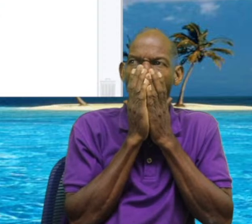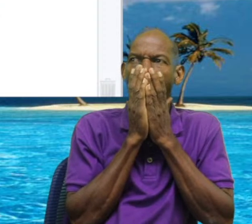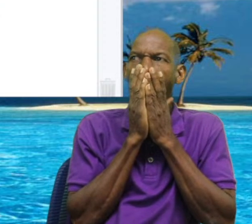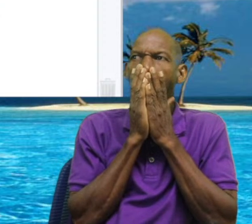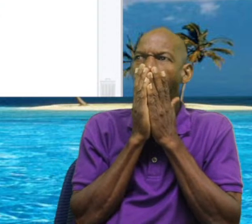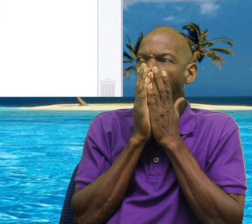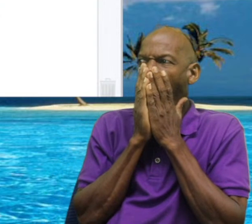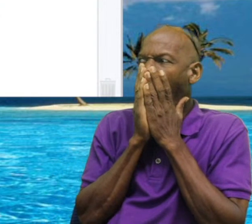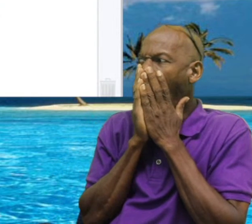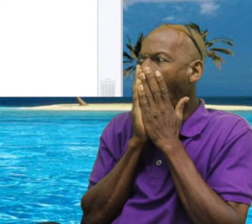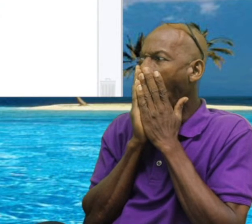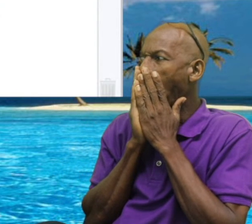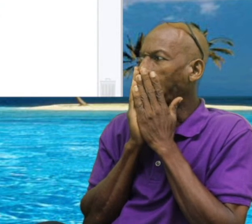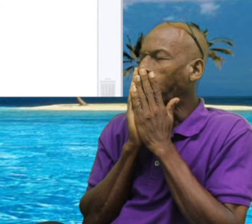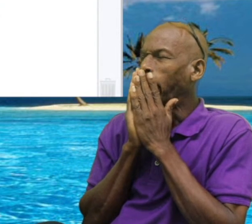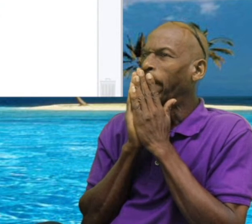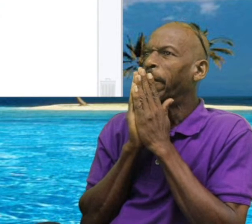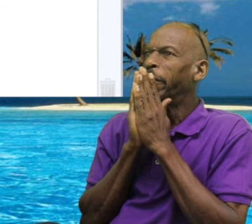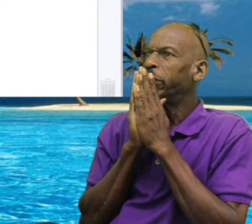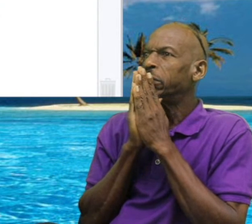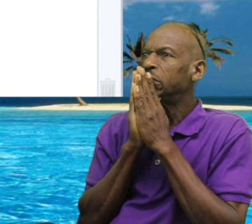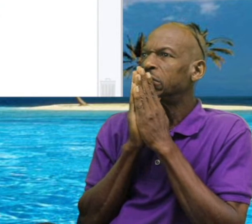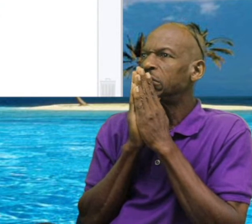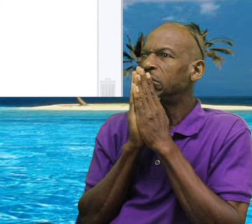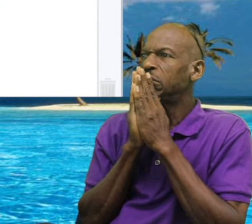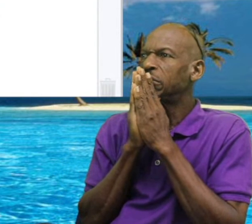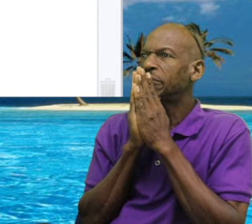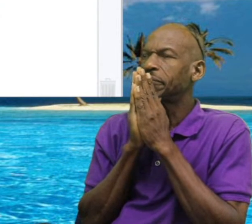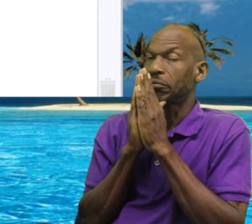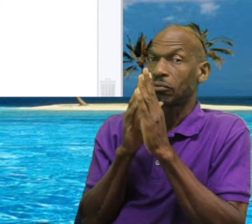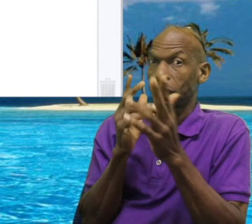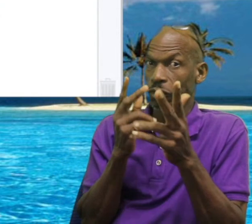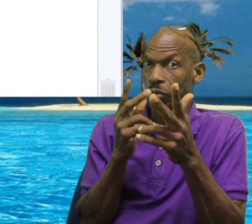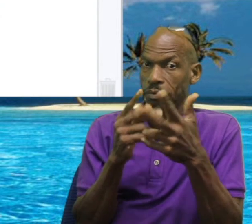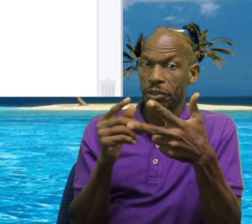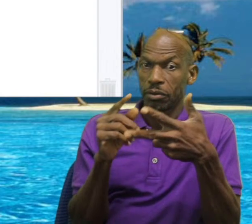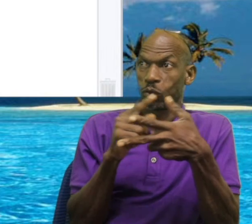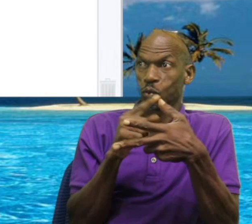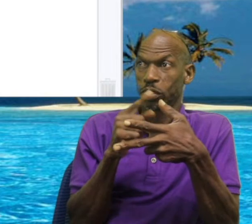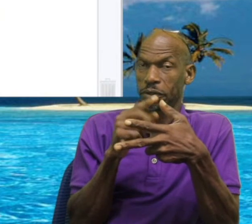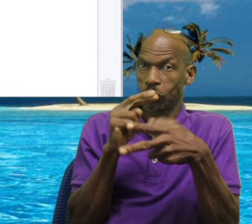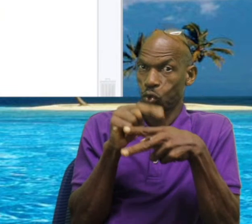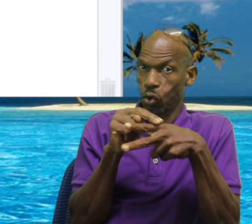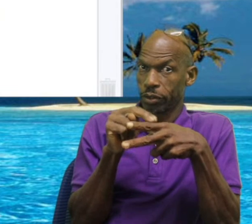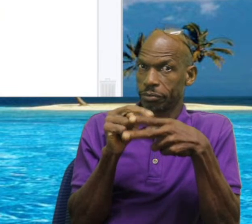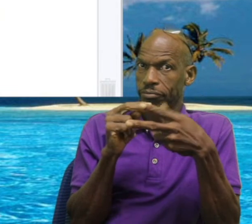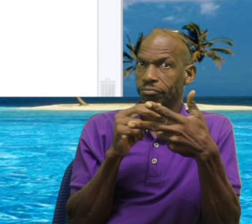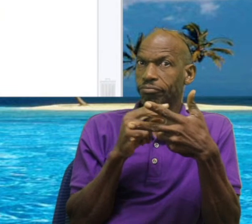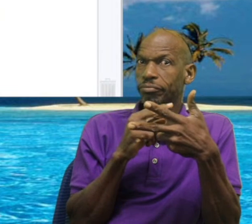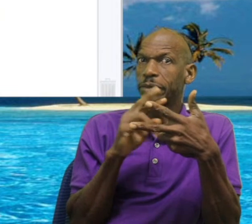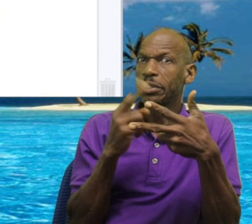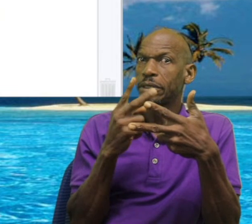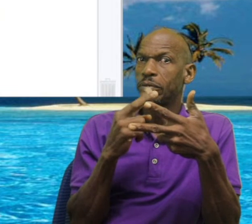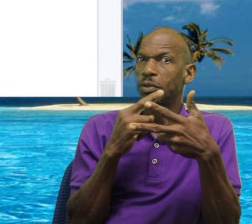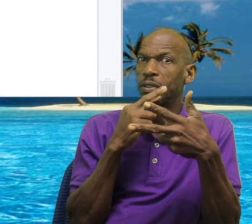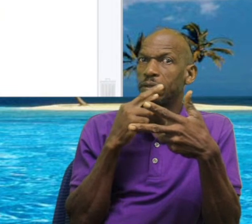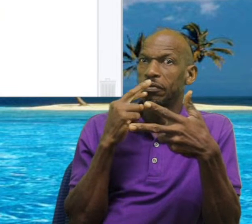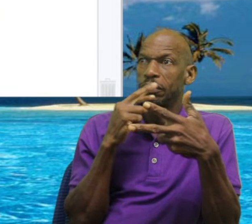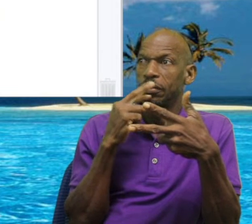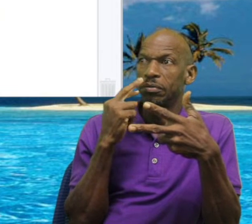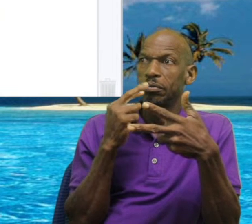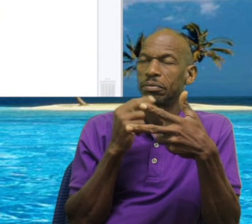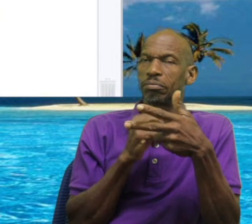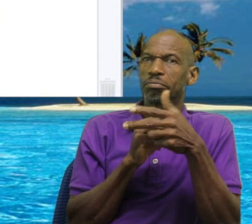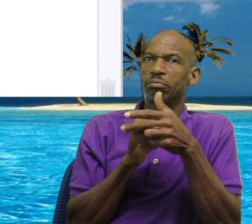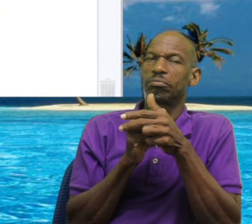Number 2, verbs. Mary is sitting and eating. That is what I want for the